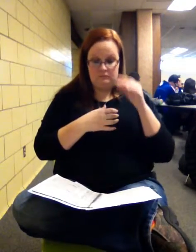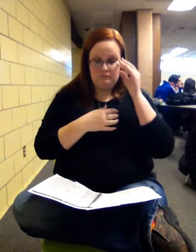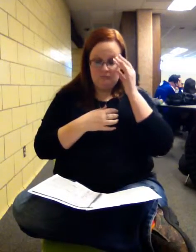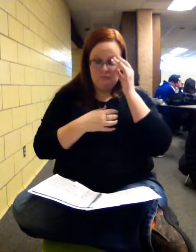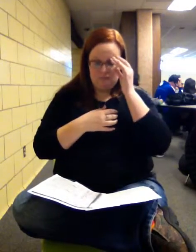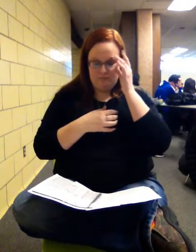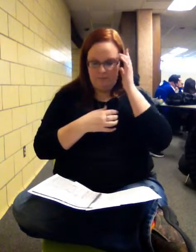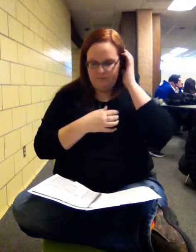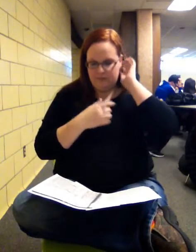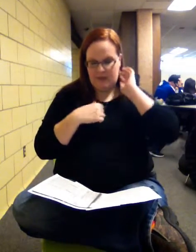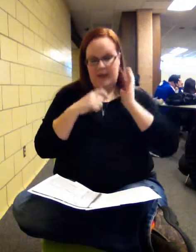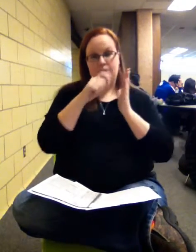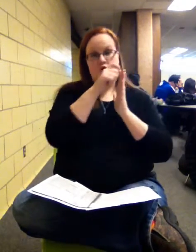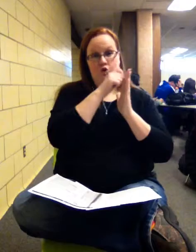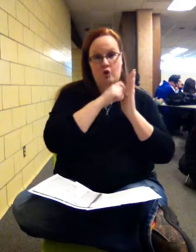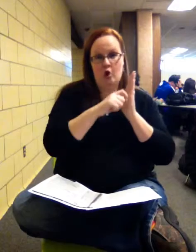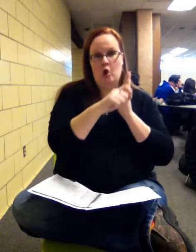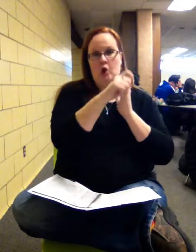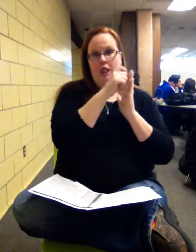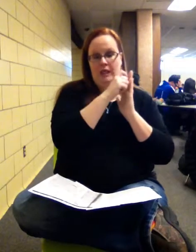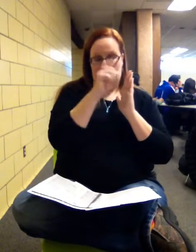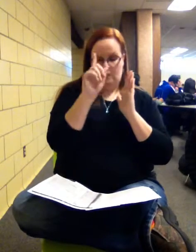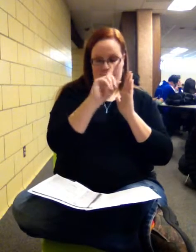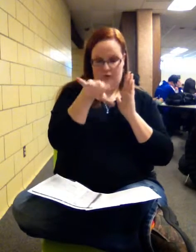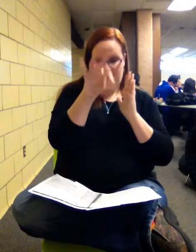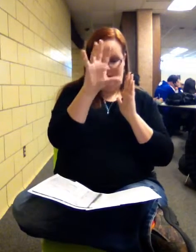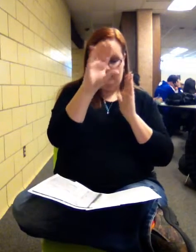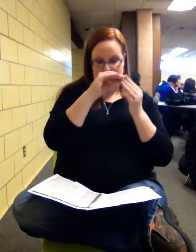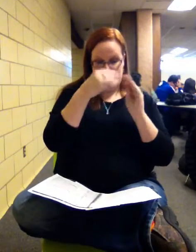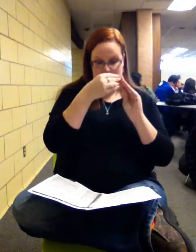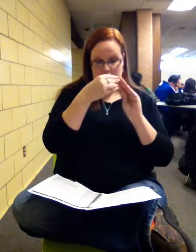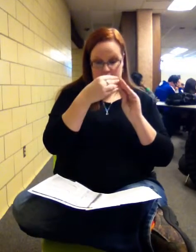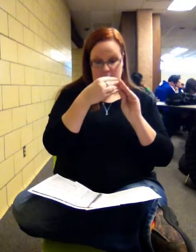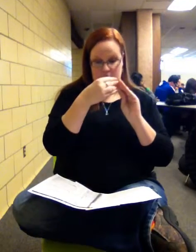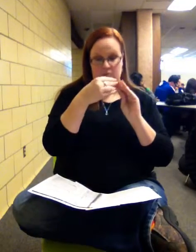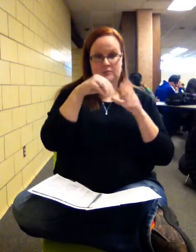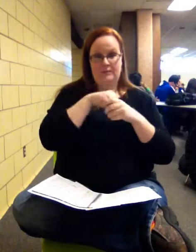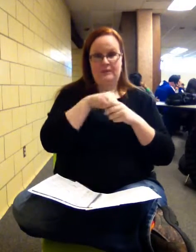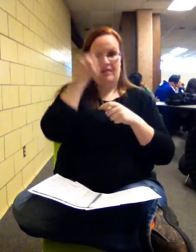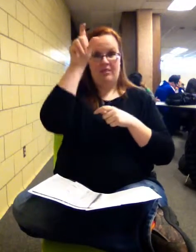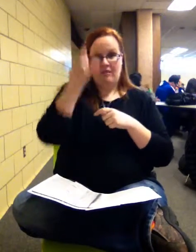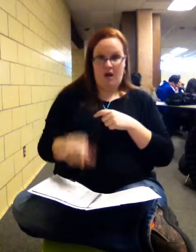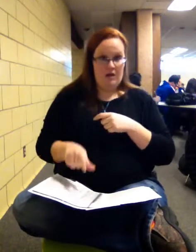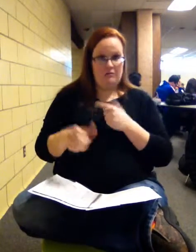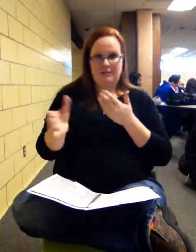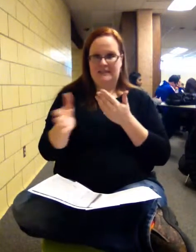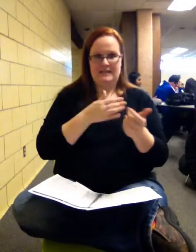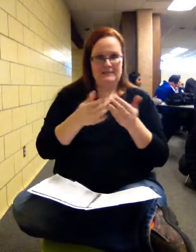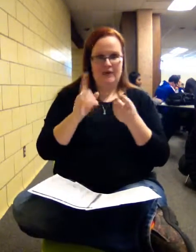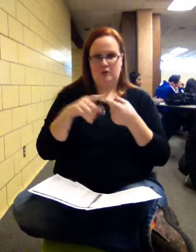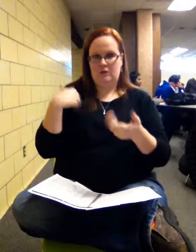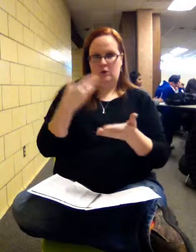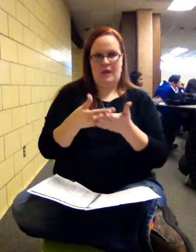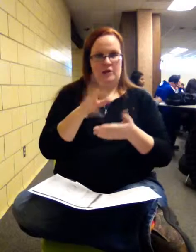And I'm circling in the column where you find your number, which really doesn't matter until you get to the ratios.